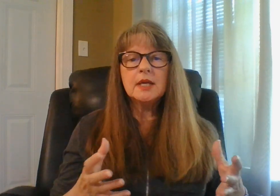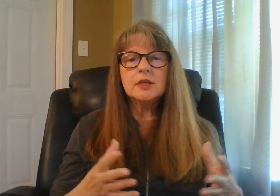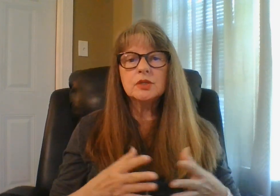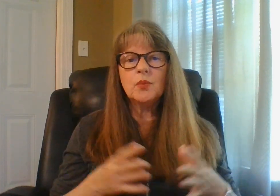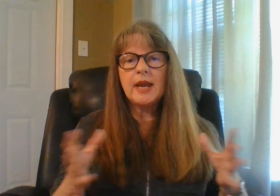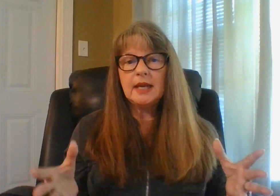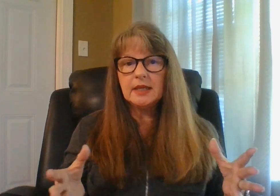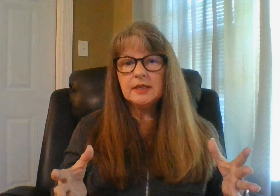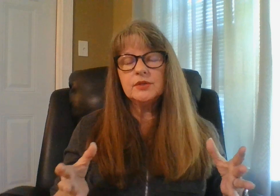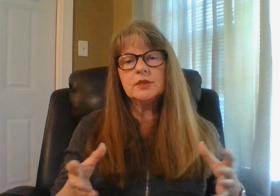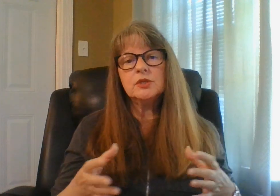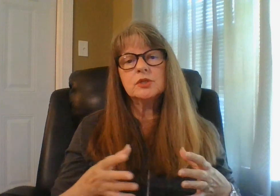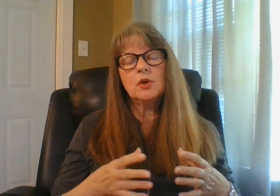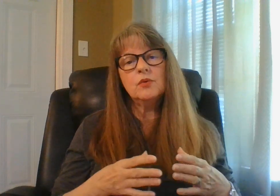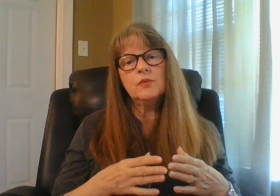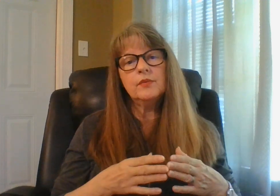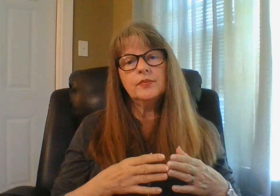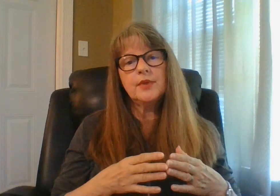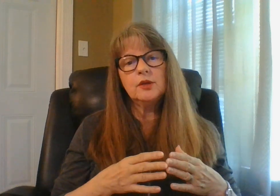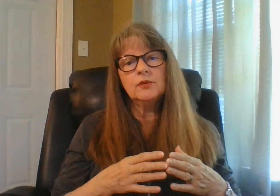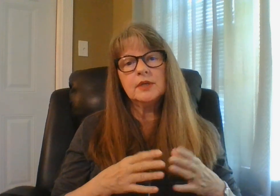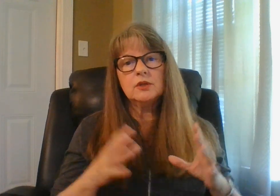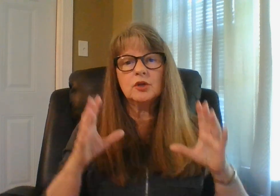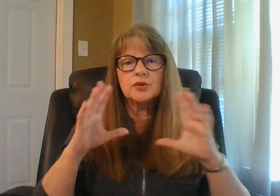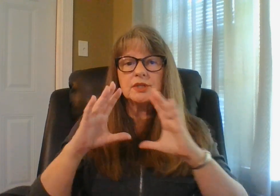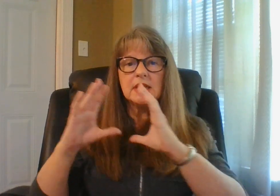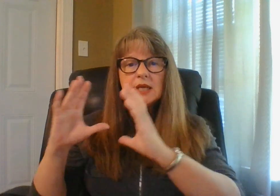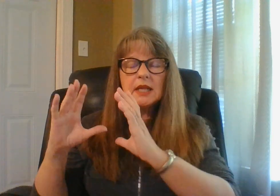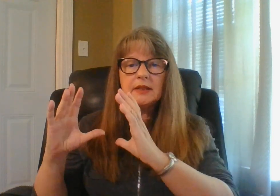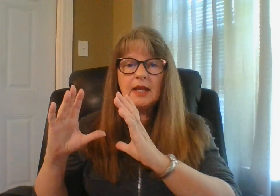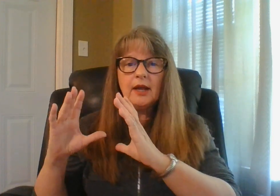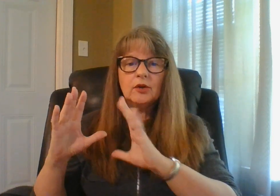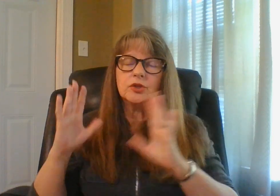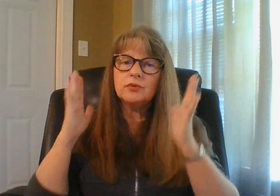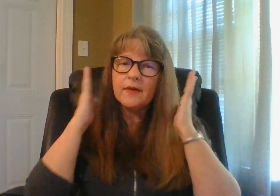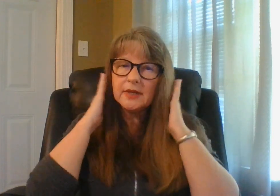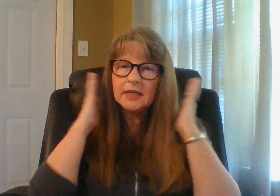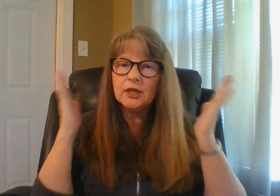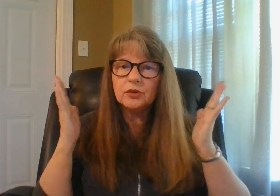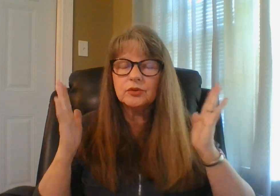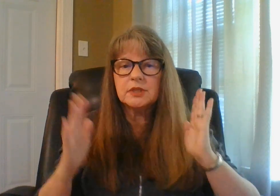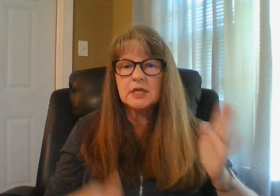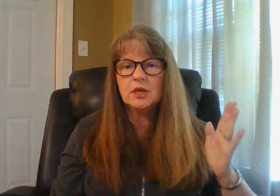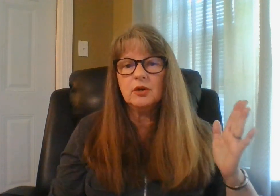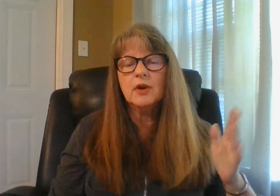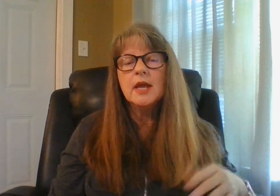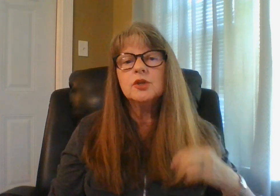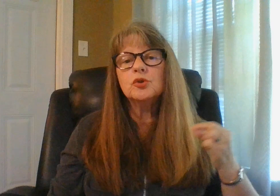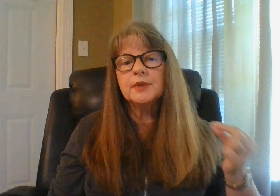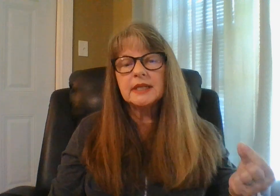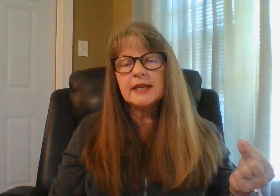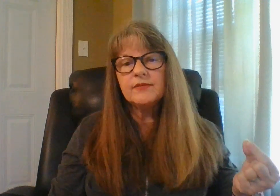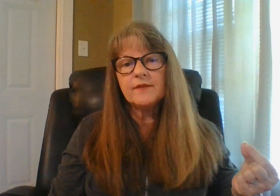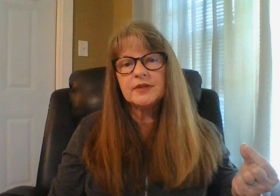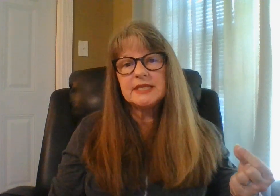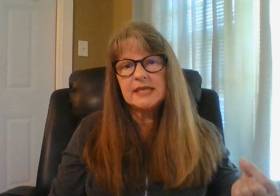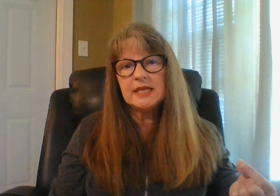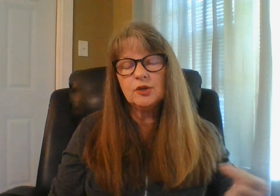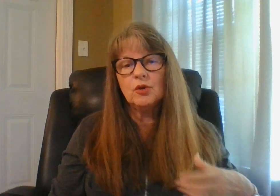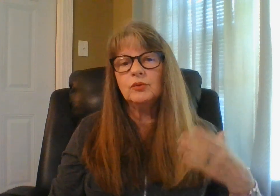is the way it is so that you can, because you're seeing it in the air. So you don't have any ears to hear to relieve that fatigue. You only